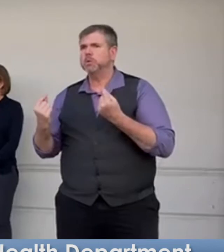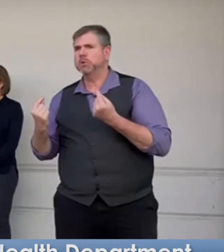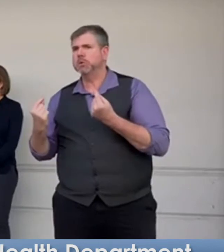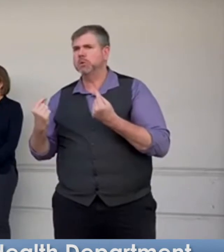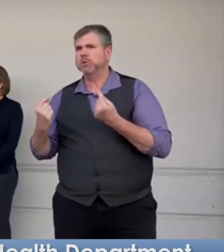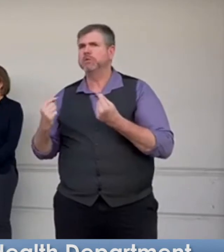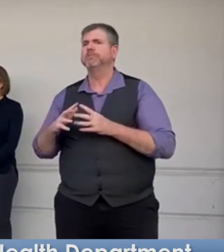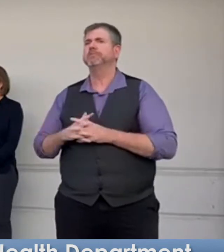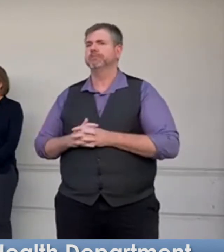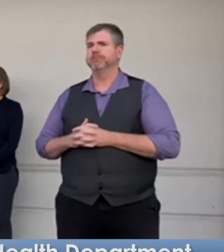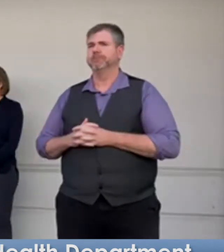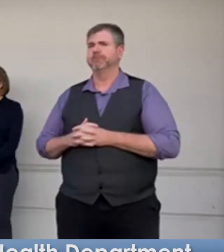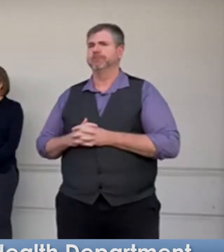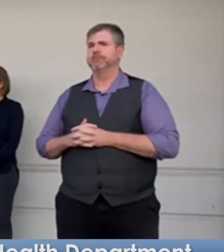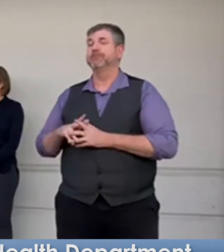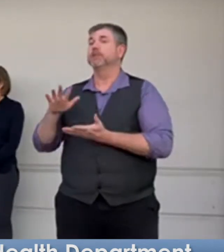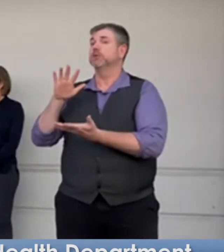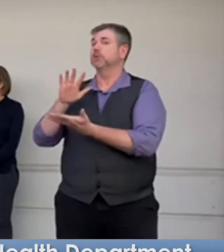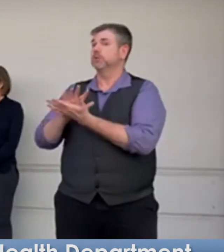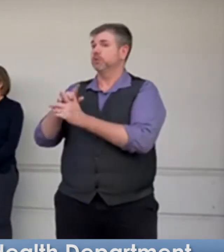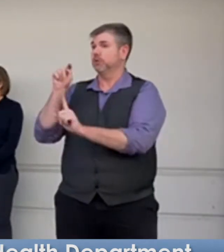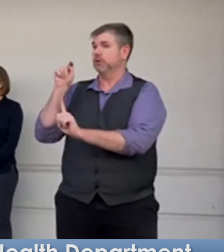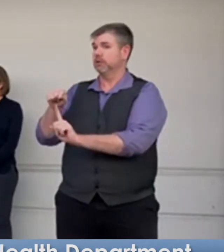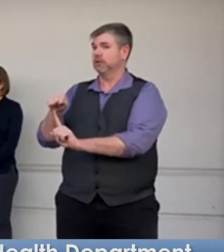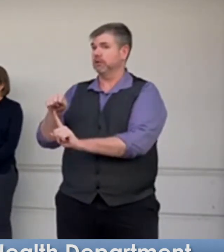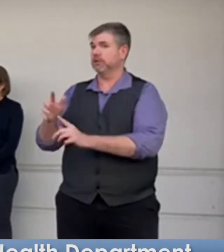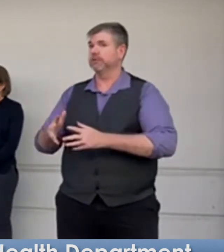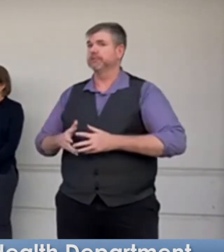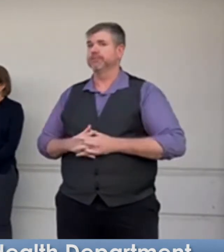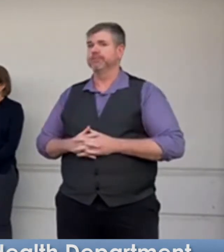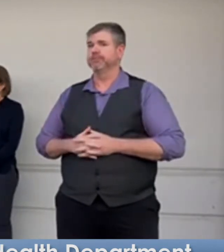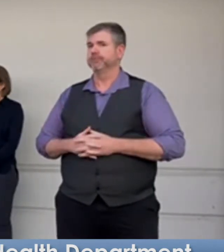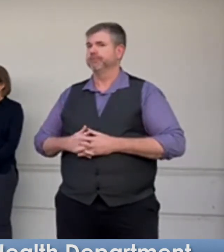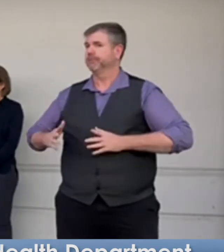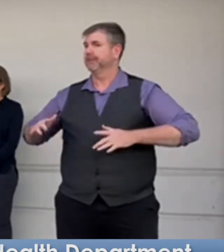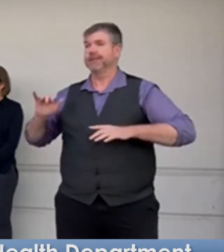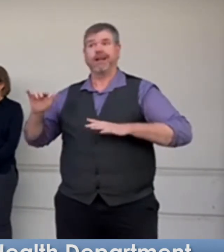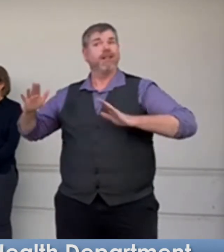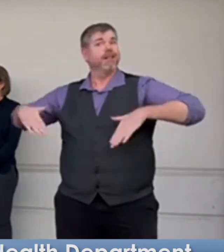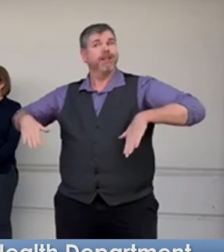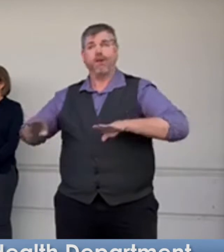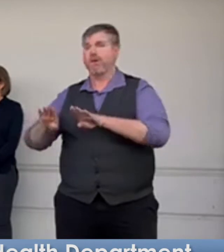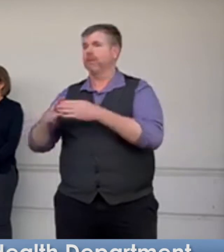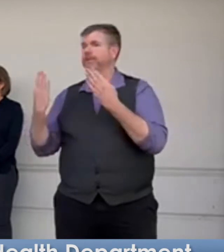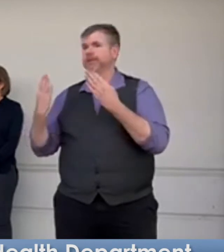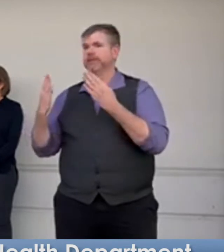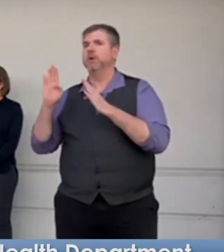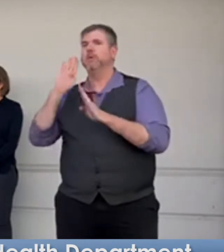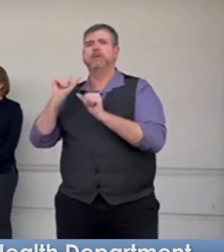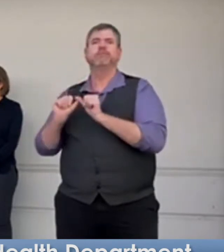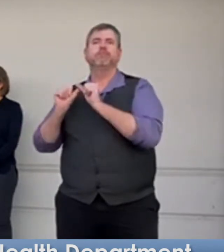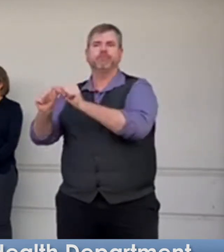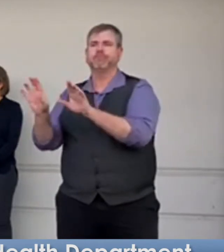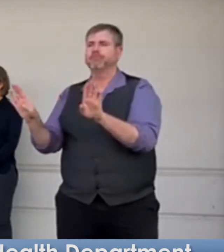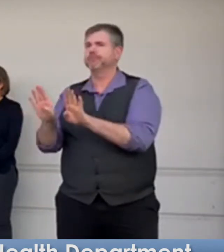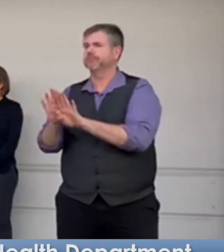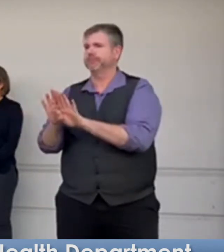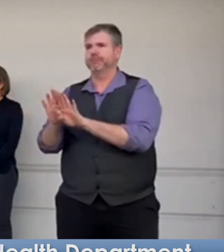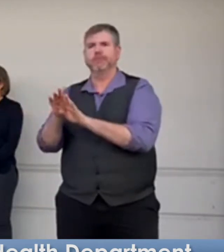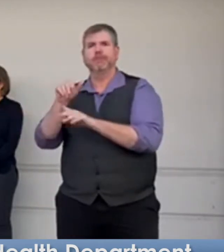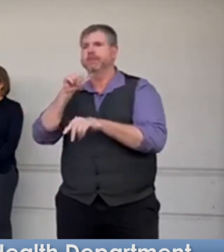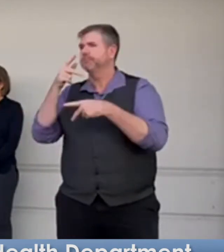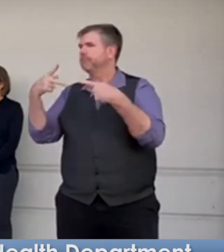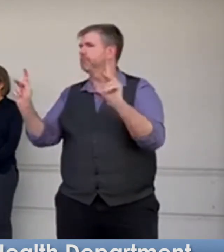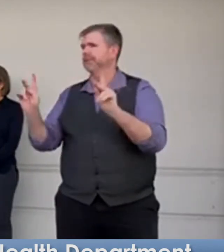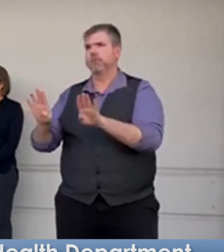framework, schools that have not yet opened cannot open in the purple tier. So